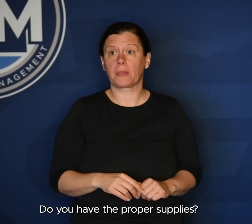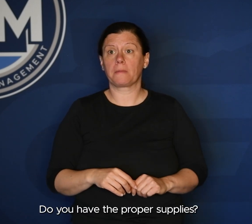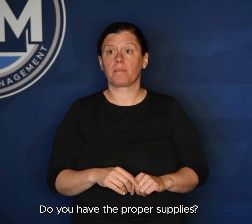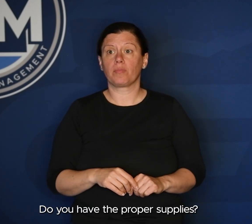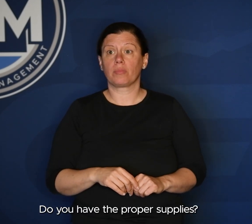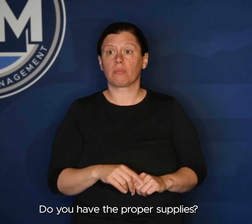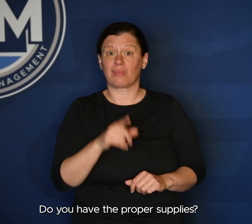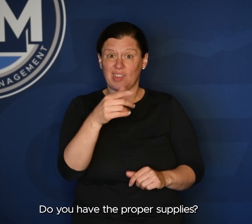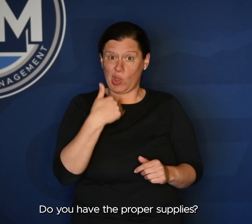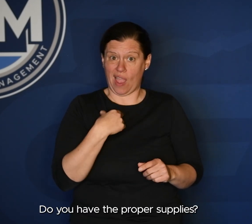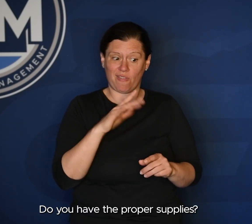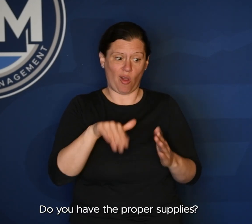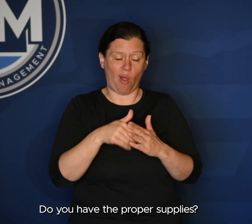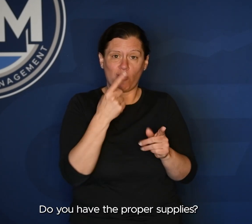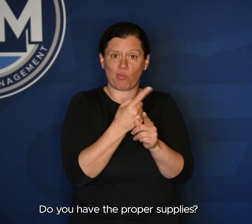Do you have the proper supplies?